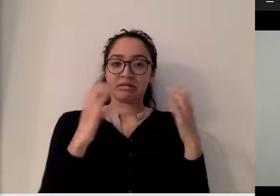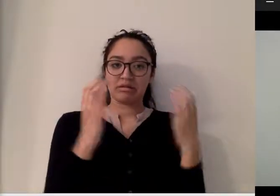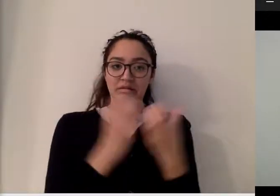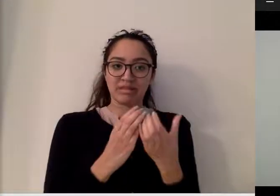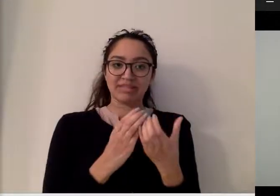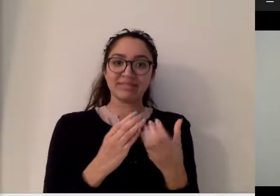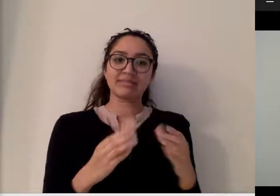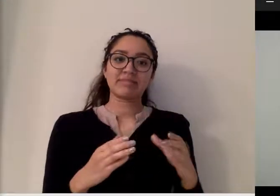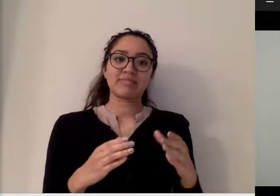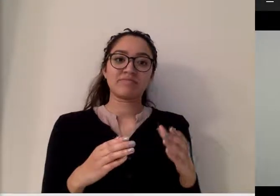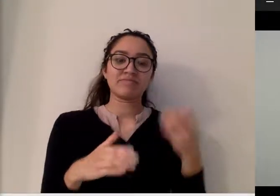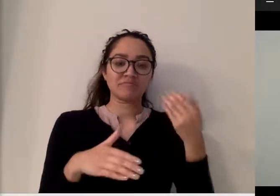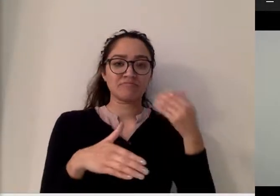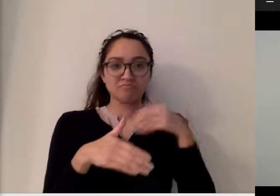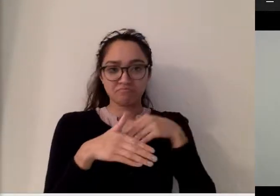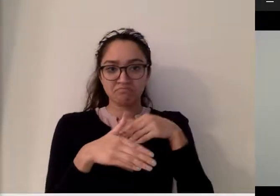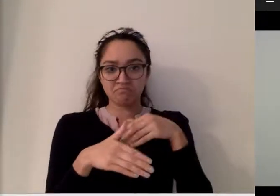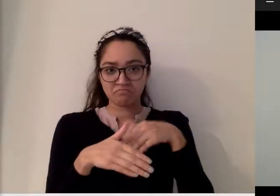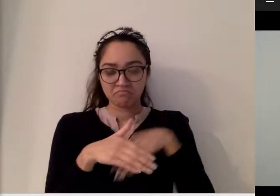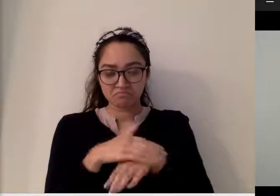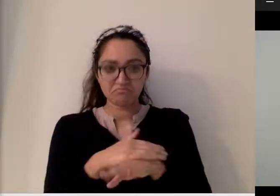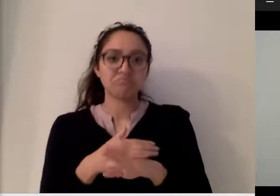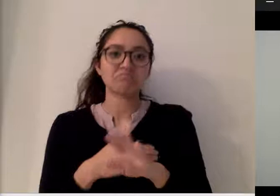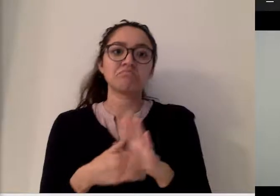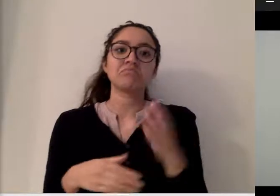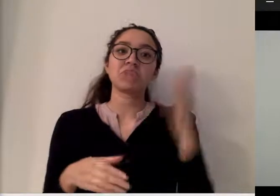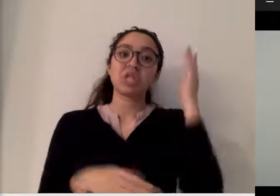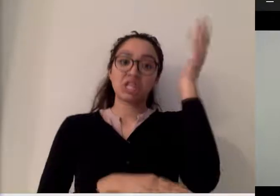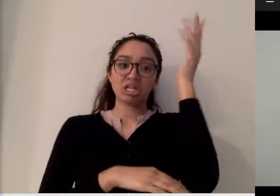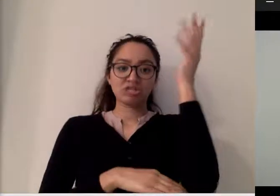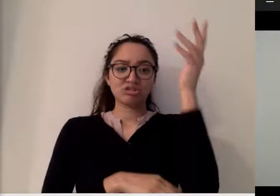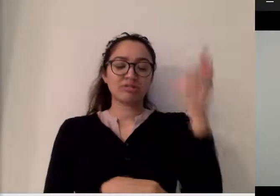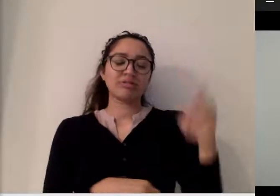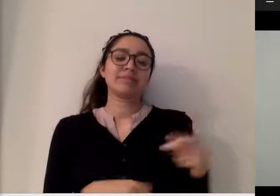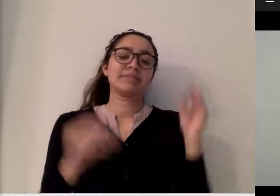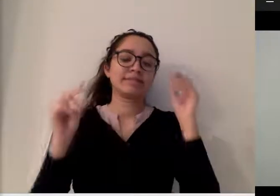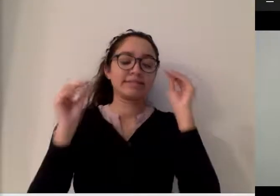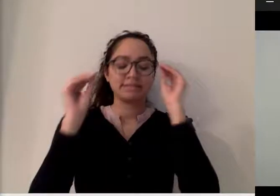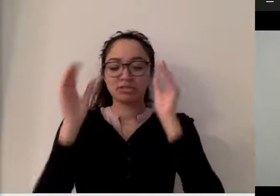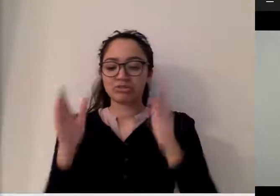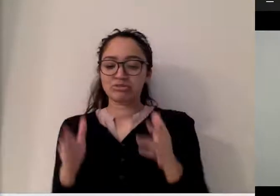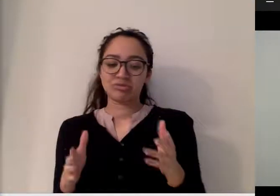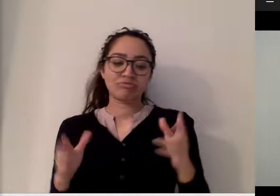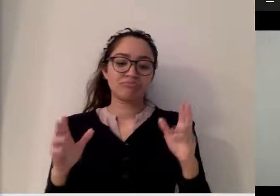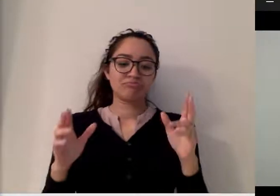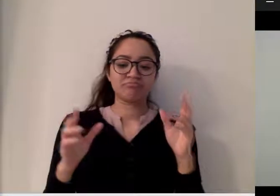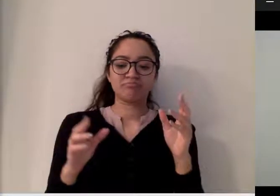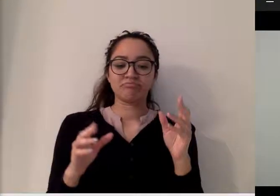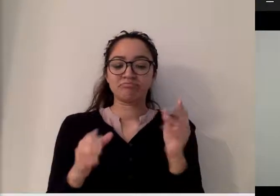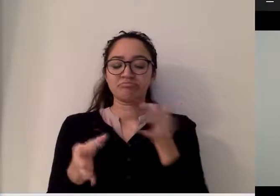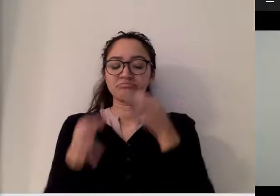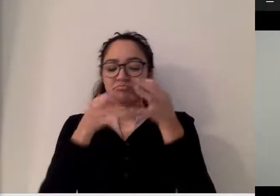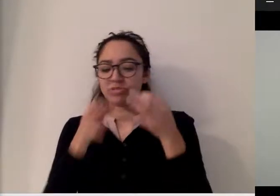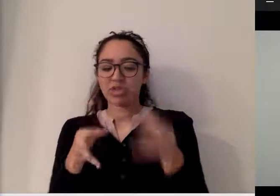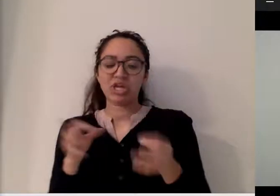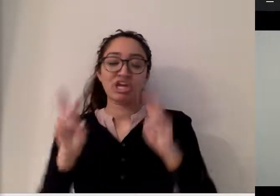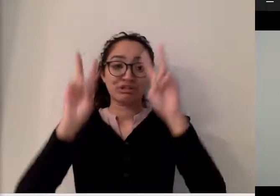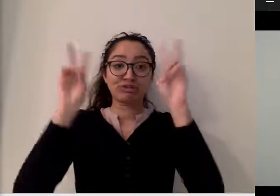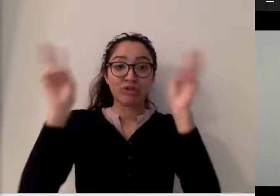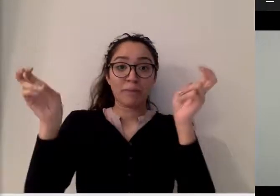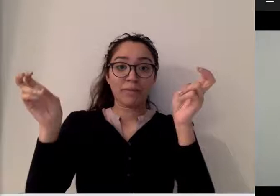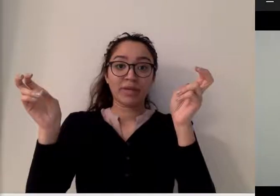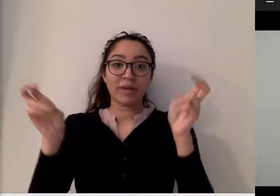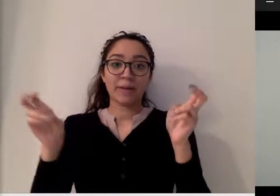the lecture and your teacher said, today in class we're going to talk about the period of history in our